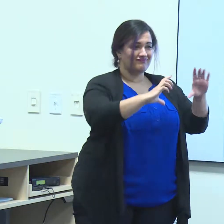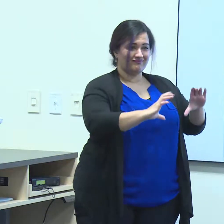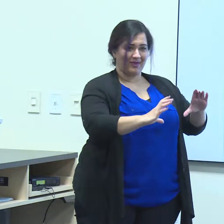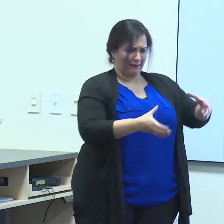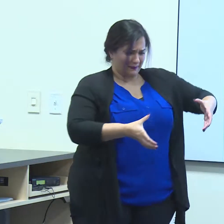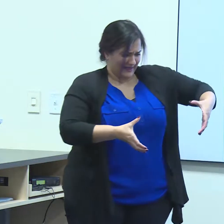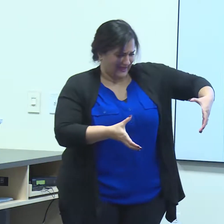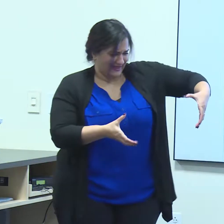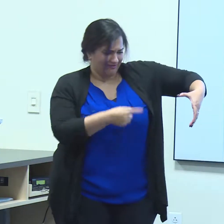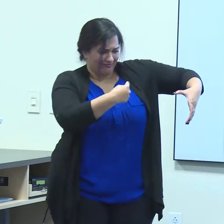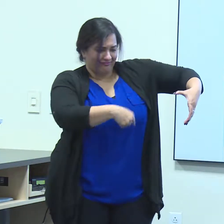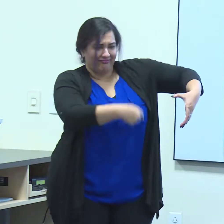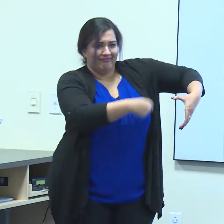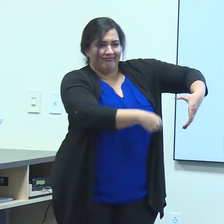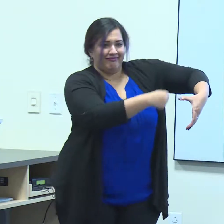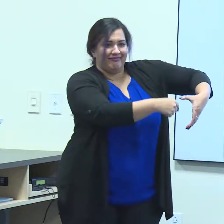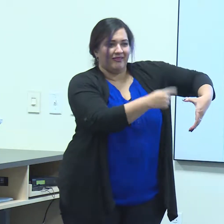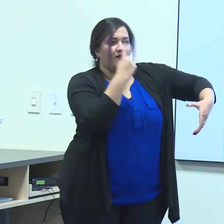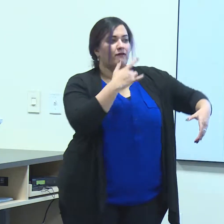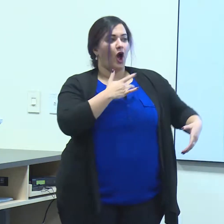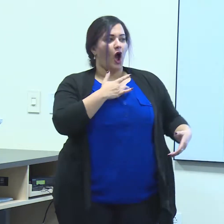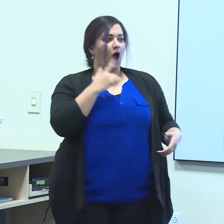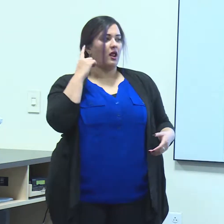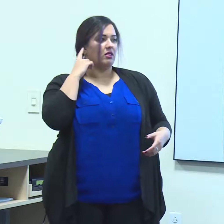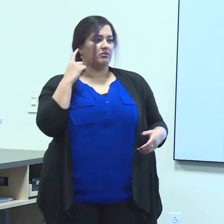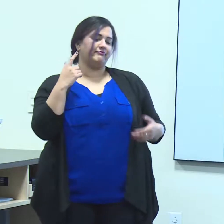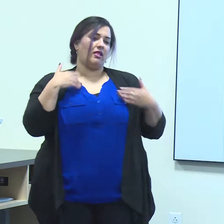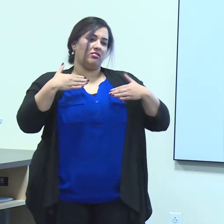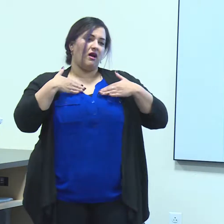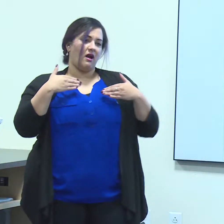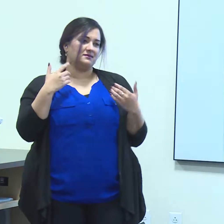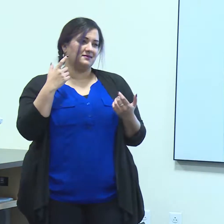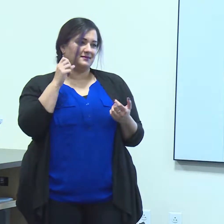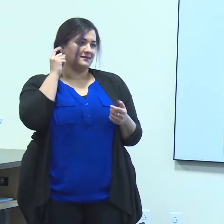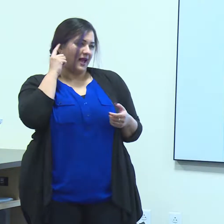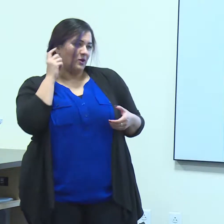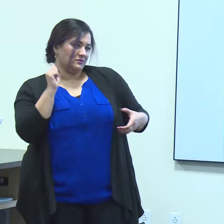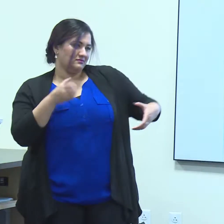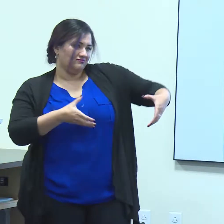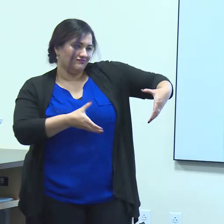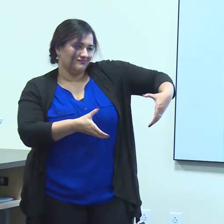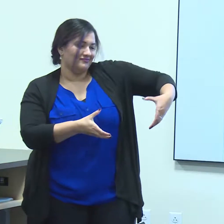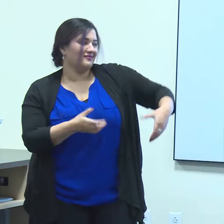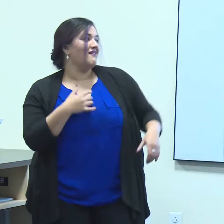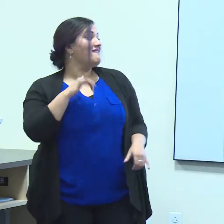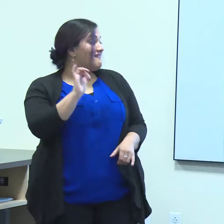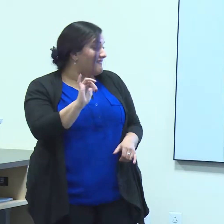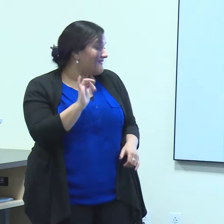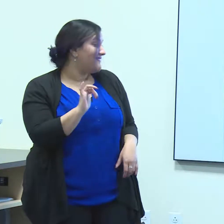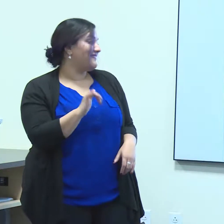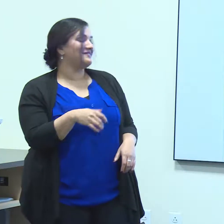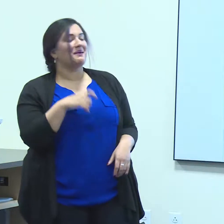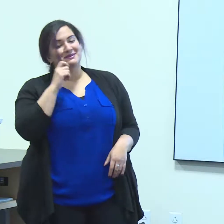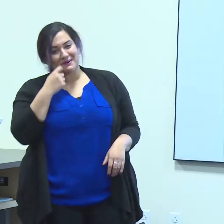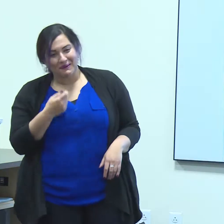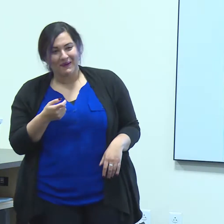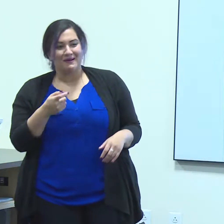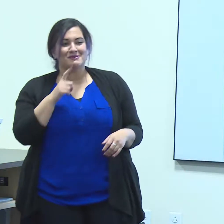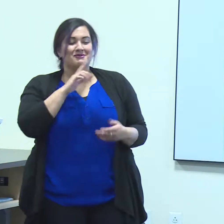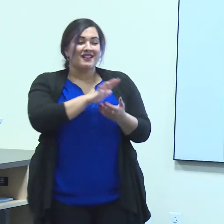heartbeats or the lungs, the sounds that the lungs make. It was very cool. It was very nice to meet her. And wow, I mean, she was a